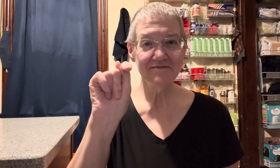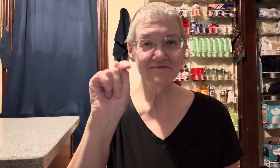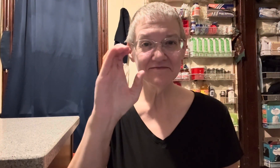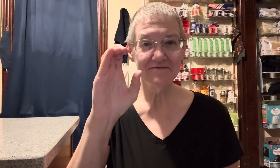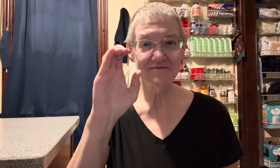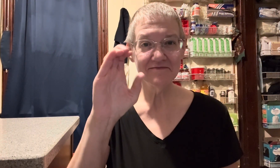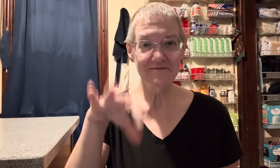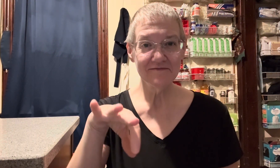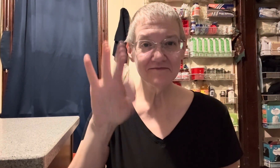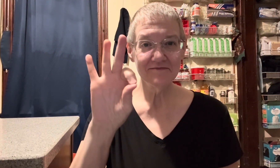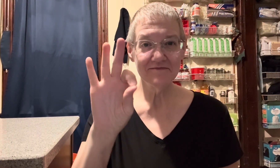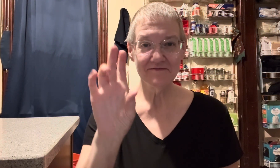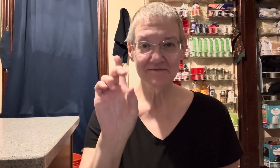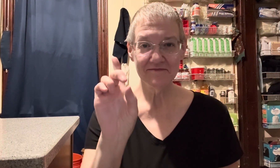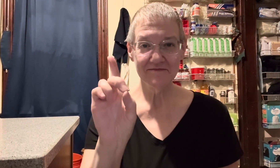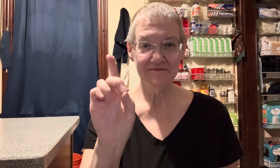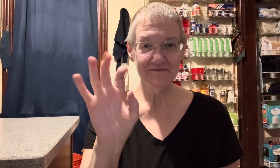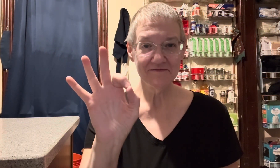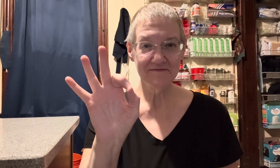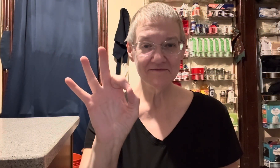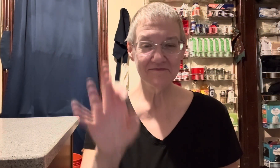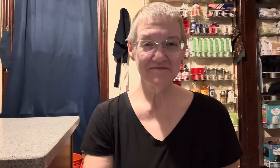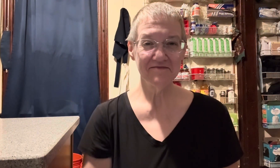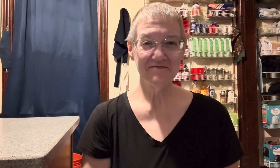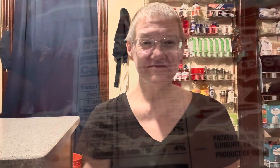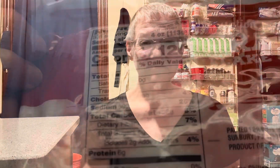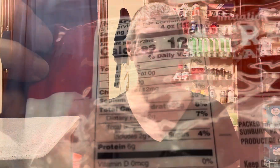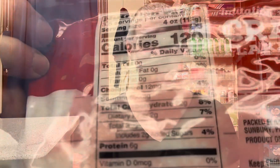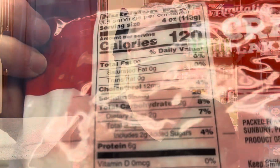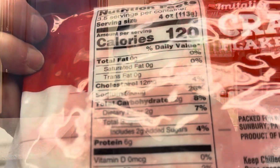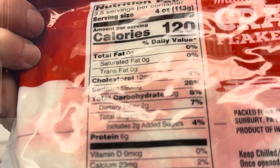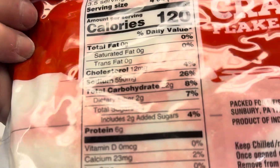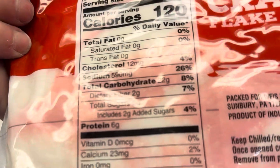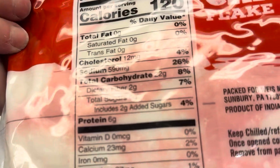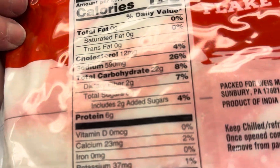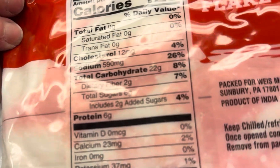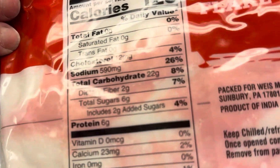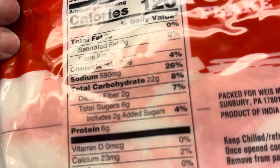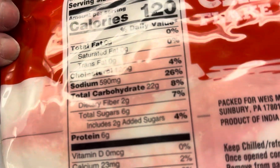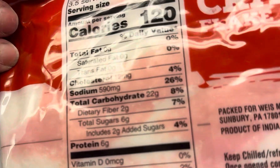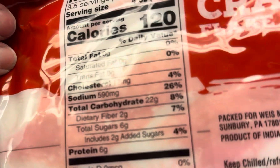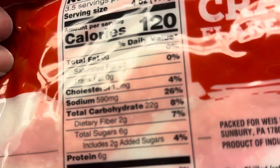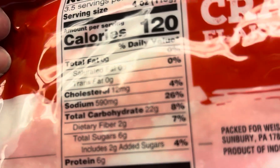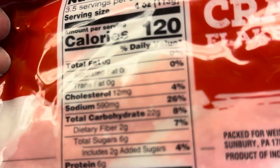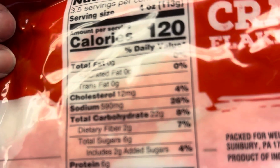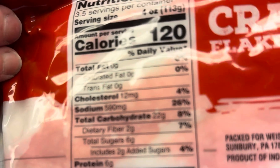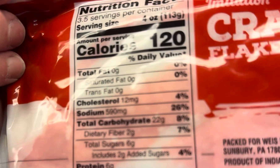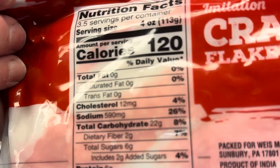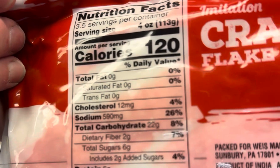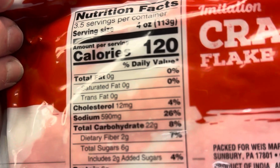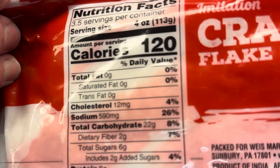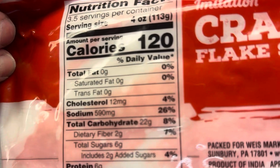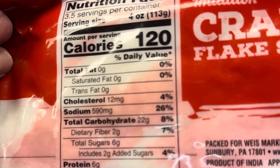Find the total carbs and the dietary fiber.